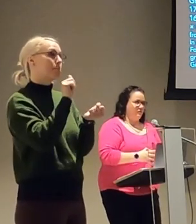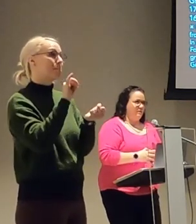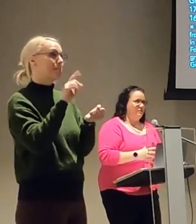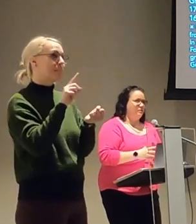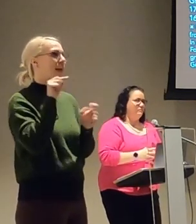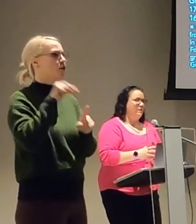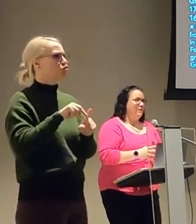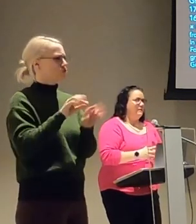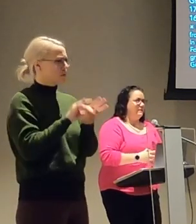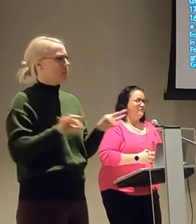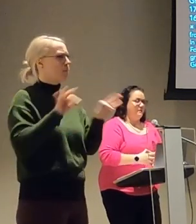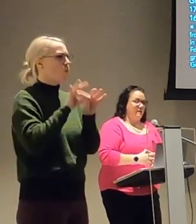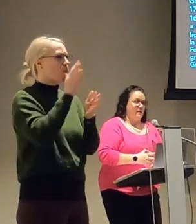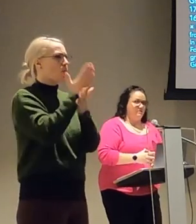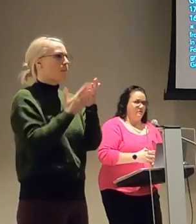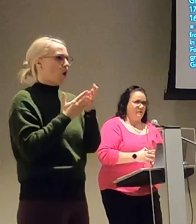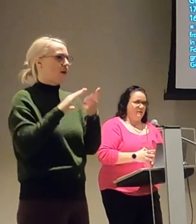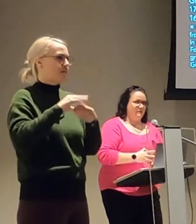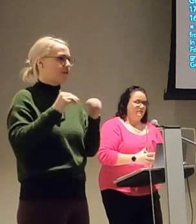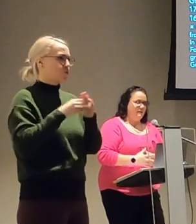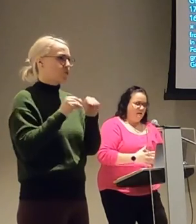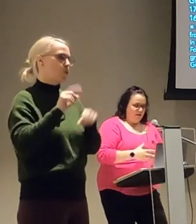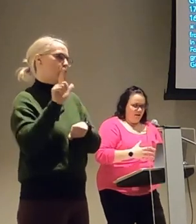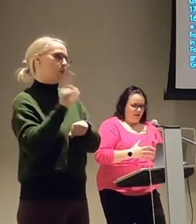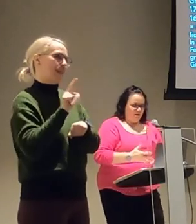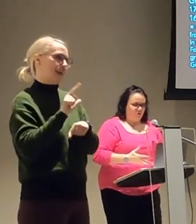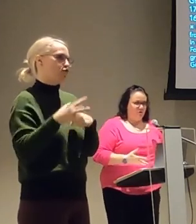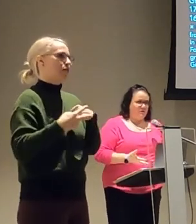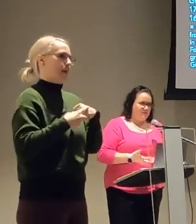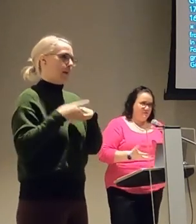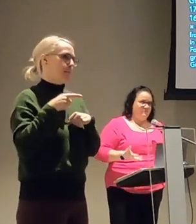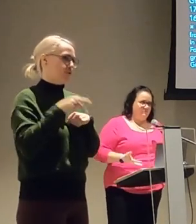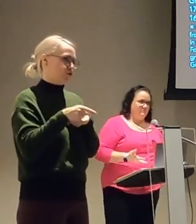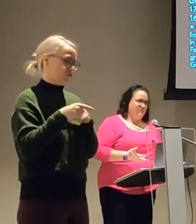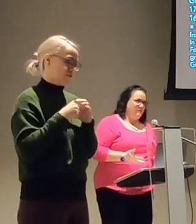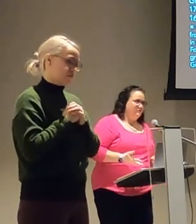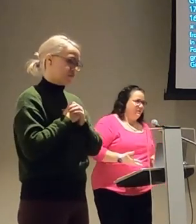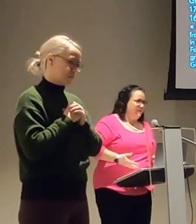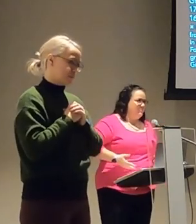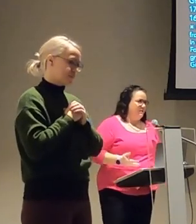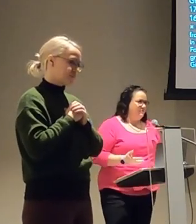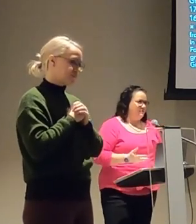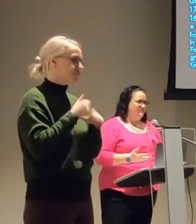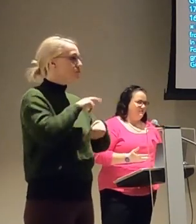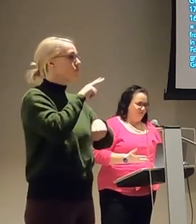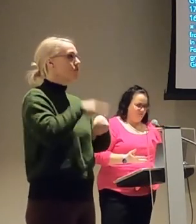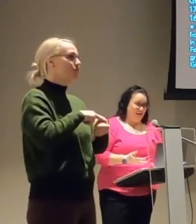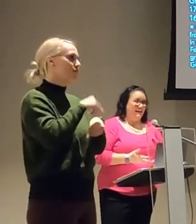the story, so Lazzarini kept her in. And of course,